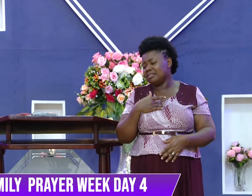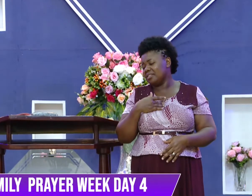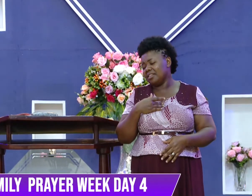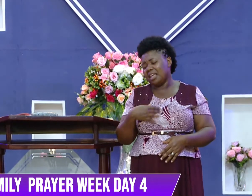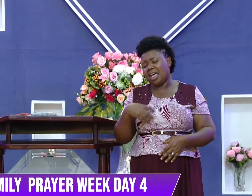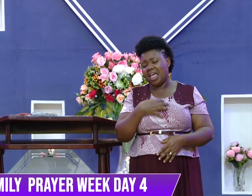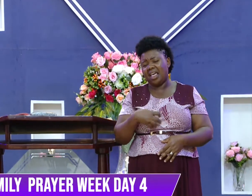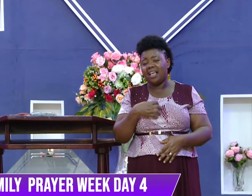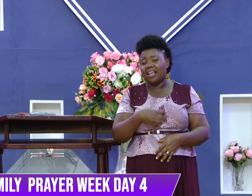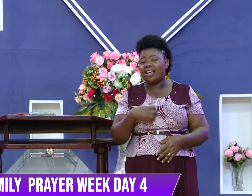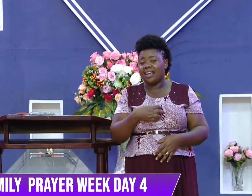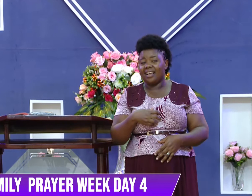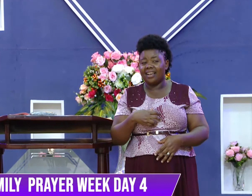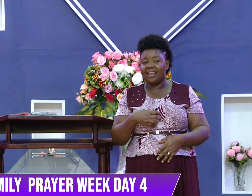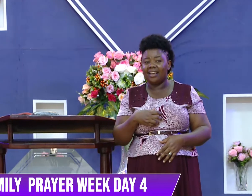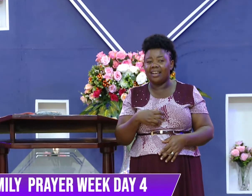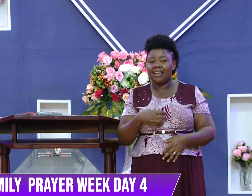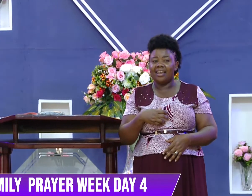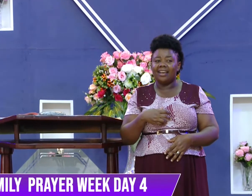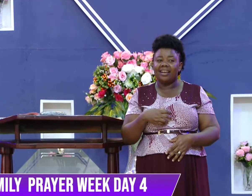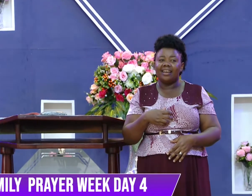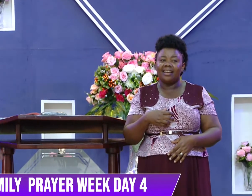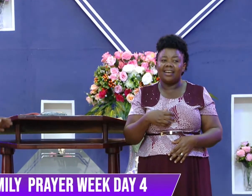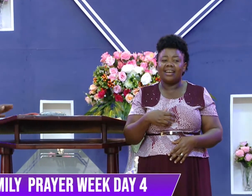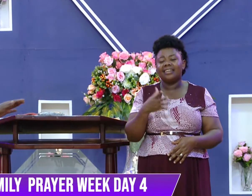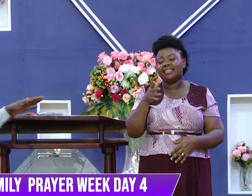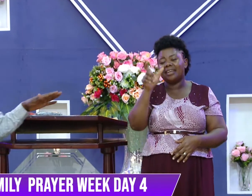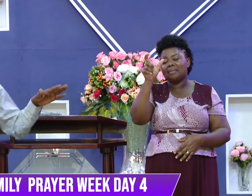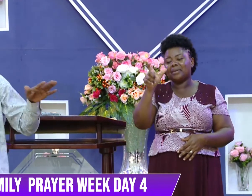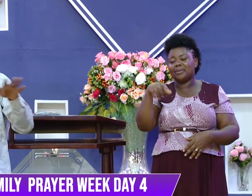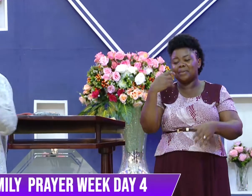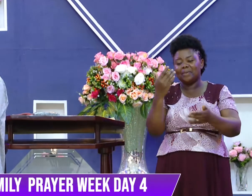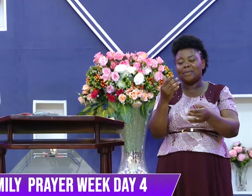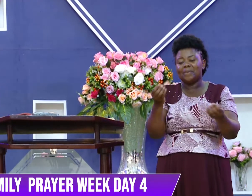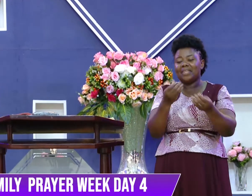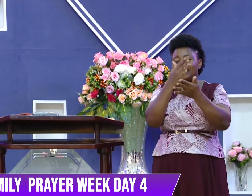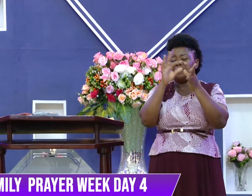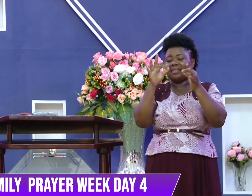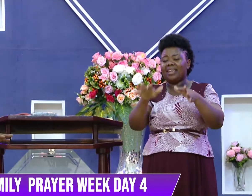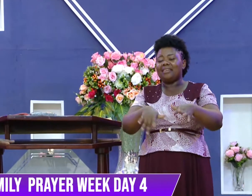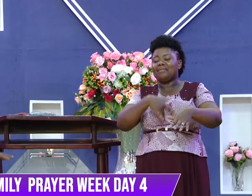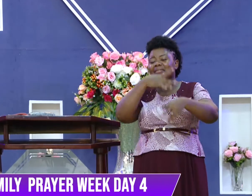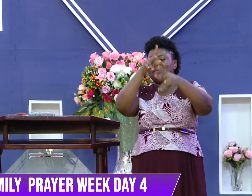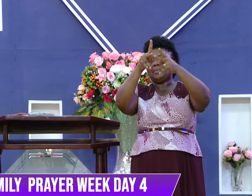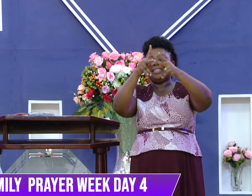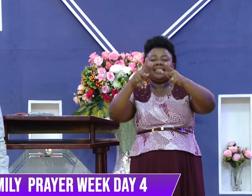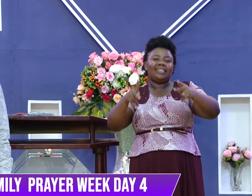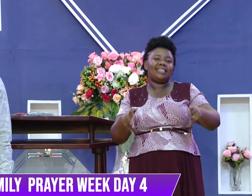I felt I was not in the mood. And there is someone who does something and she's